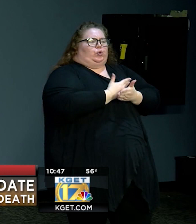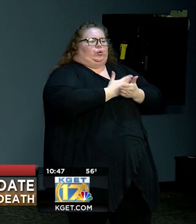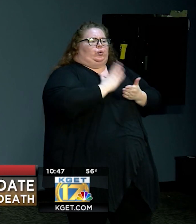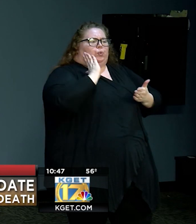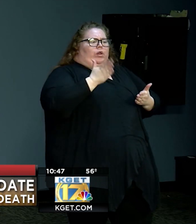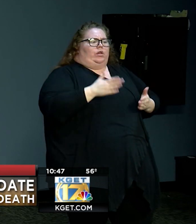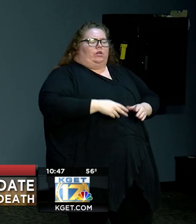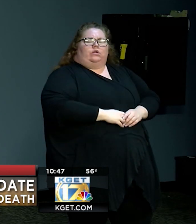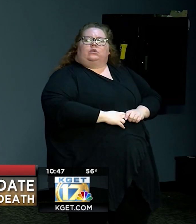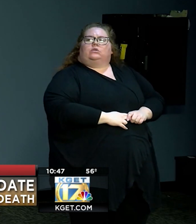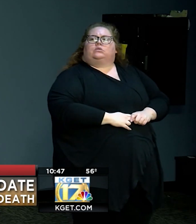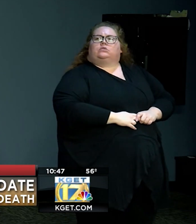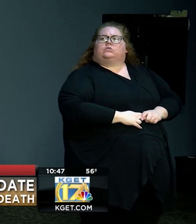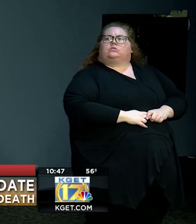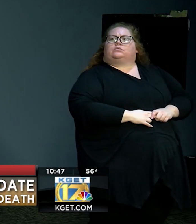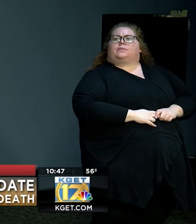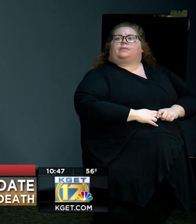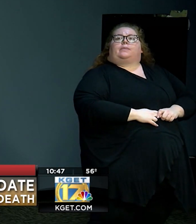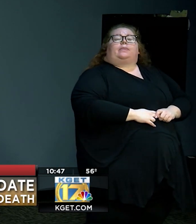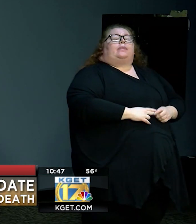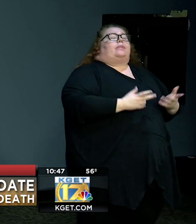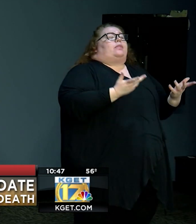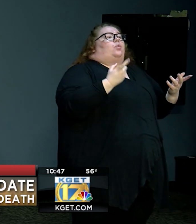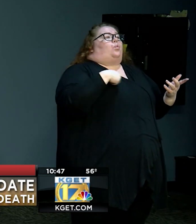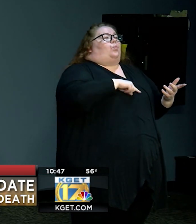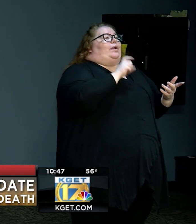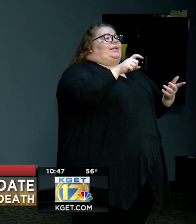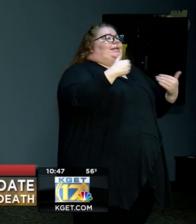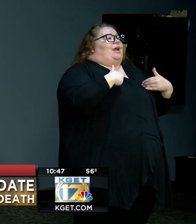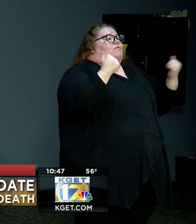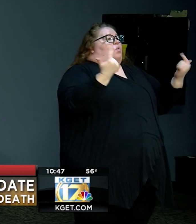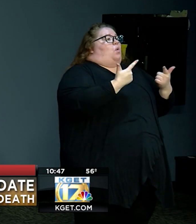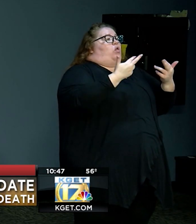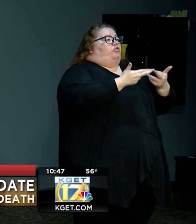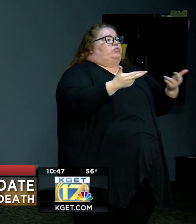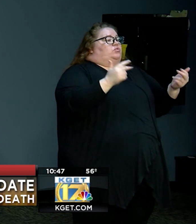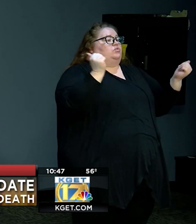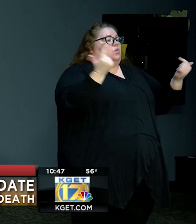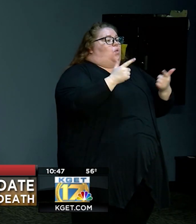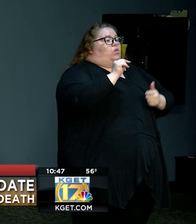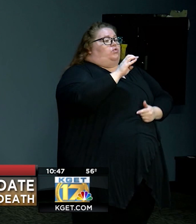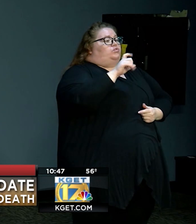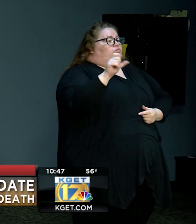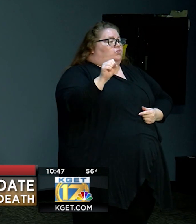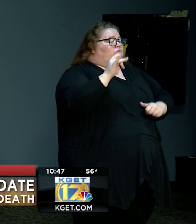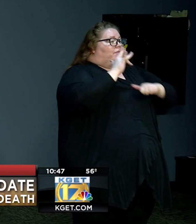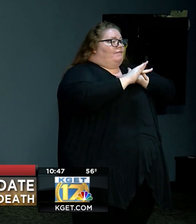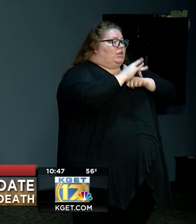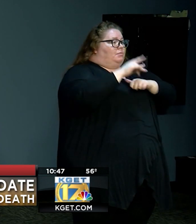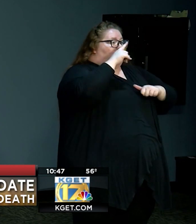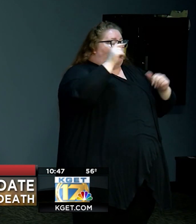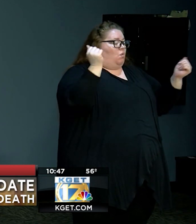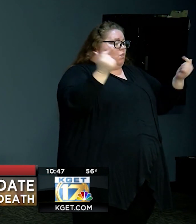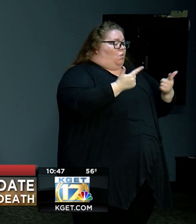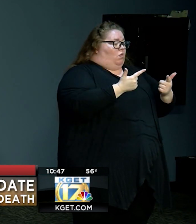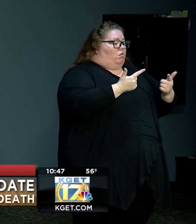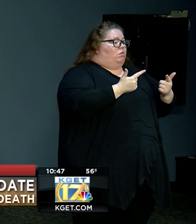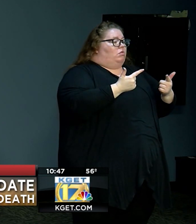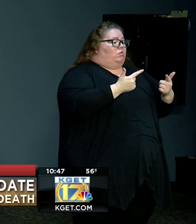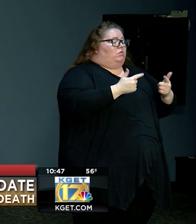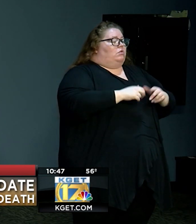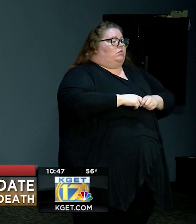sure that as a community we have all the tools and all the resources available to us